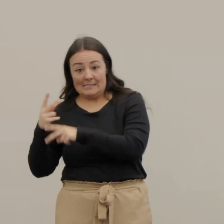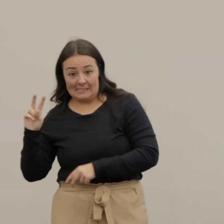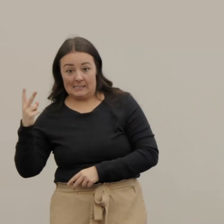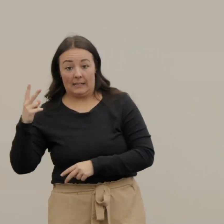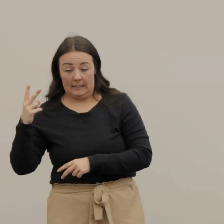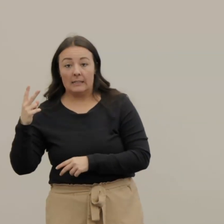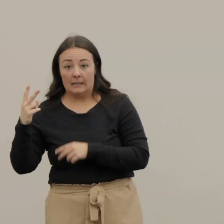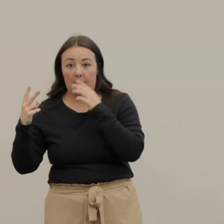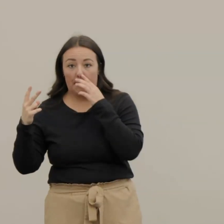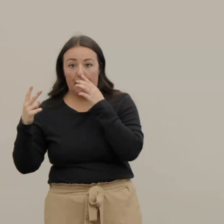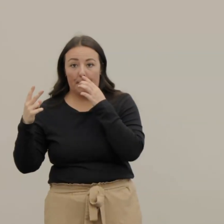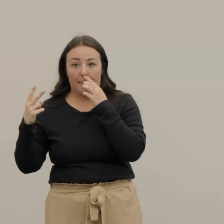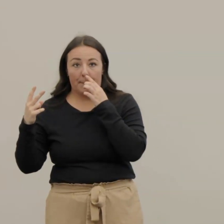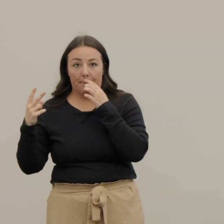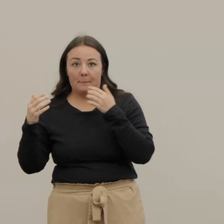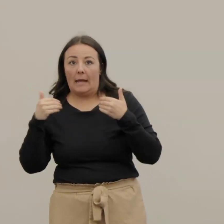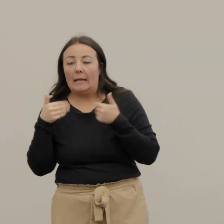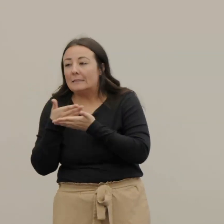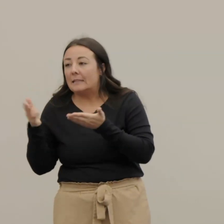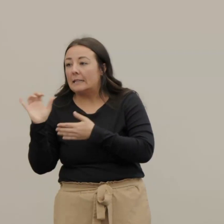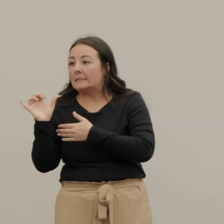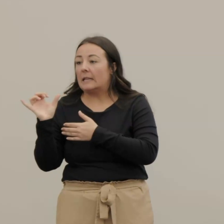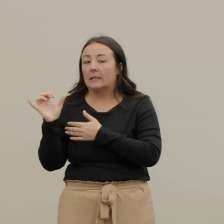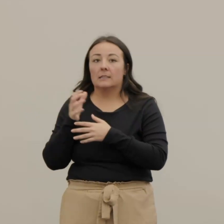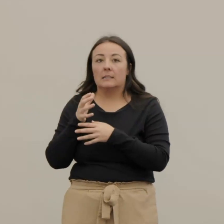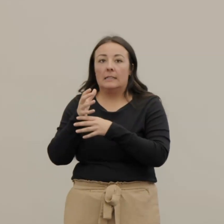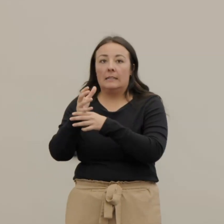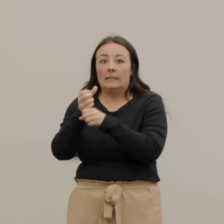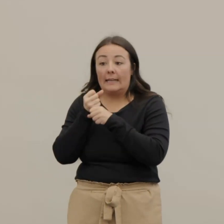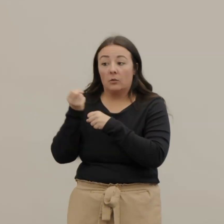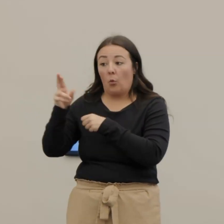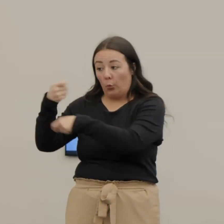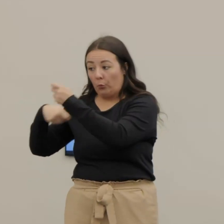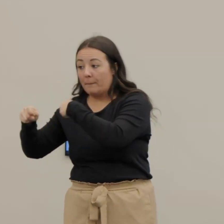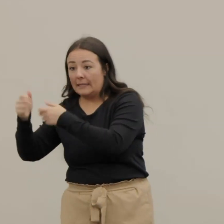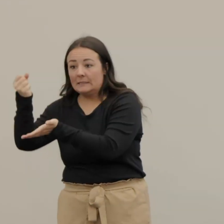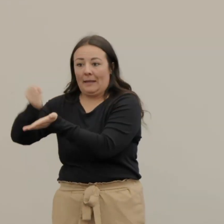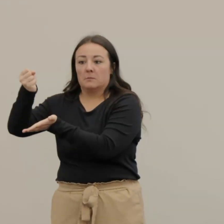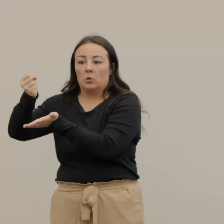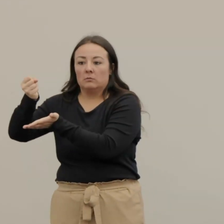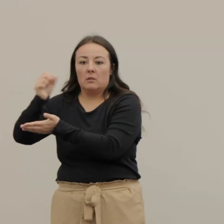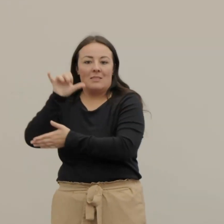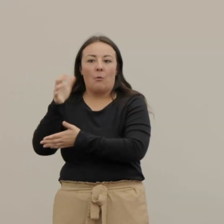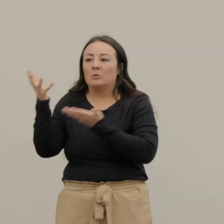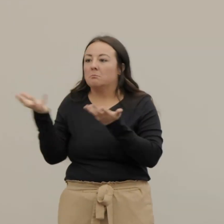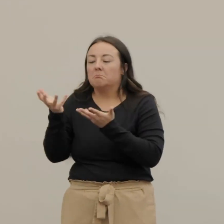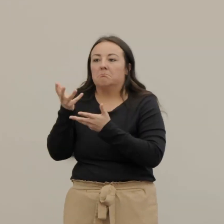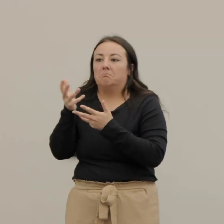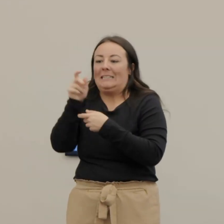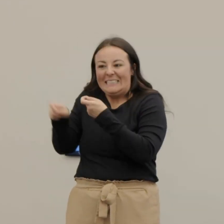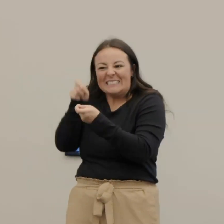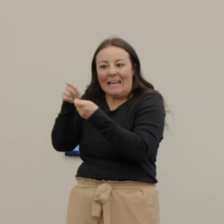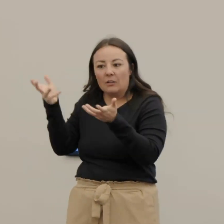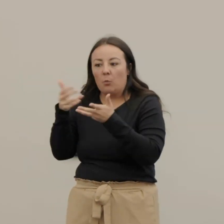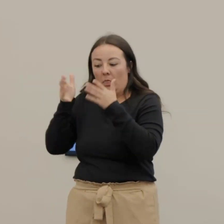has things like get or replace a passport, which was probably exactly what the person or